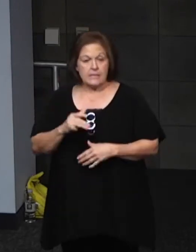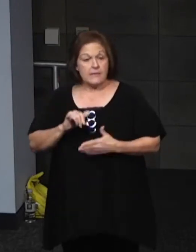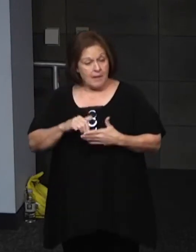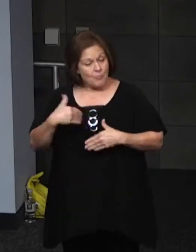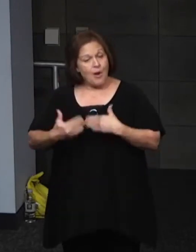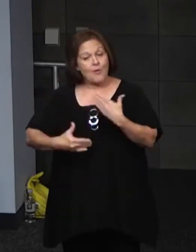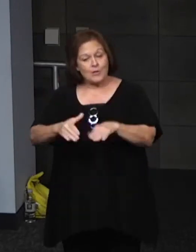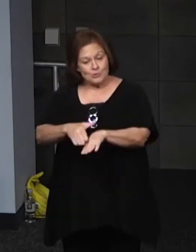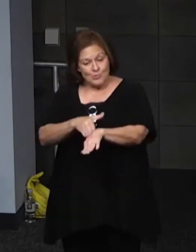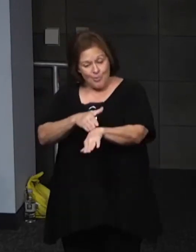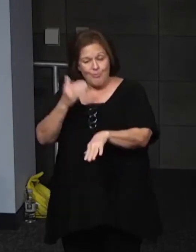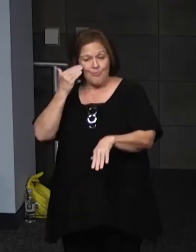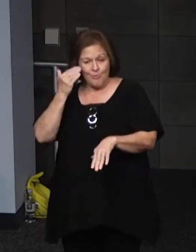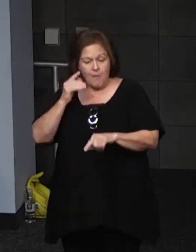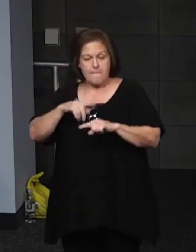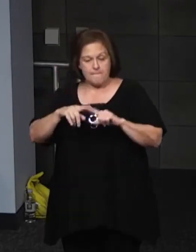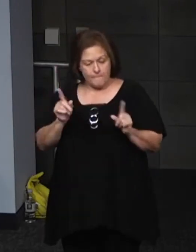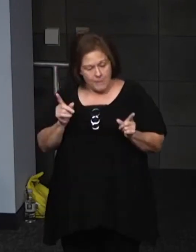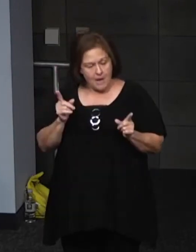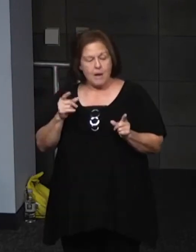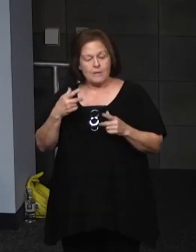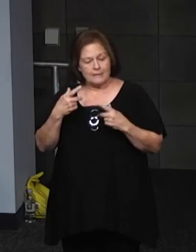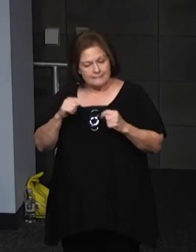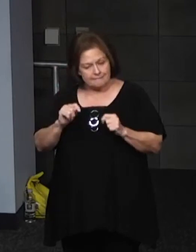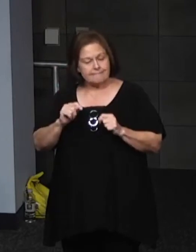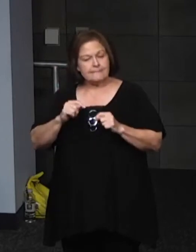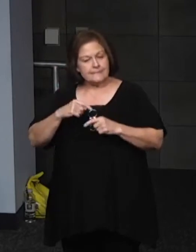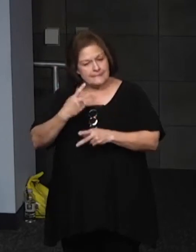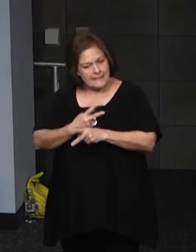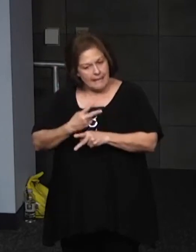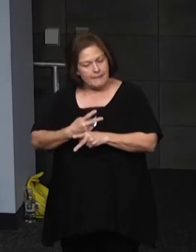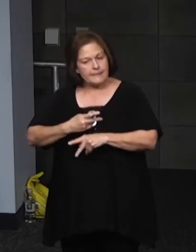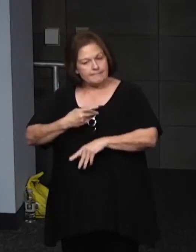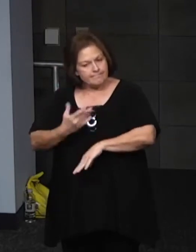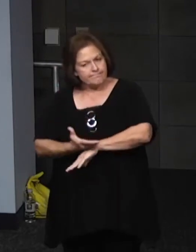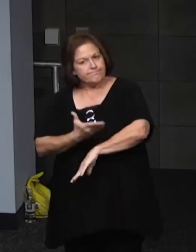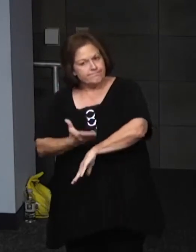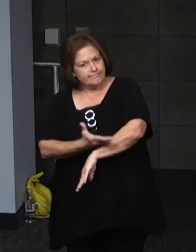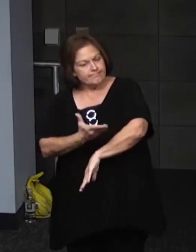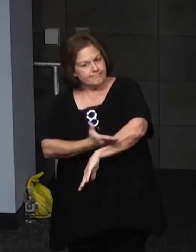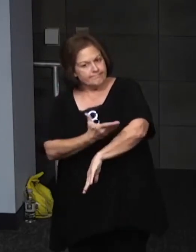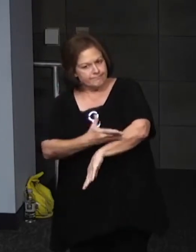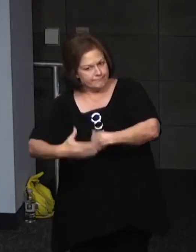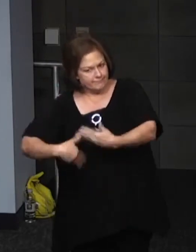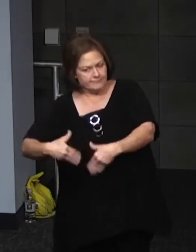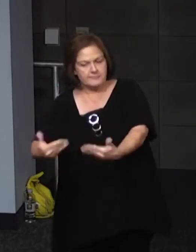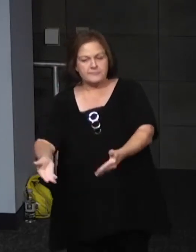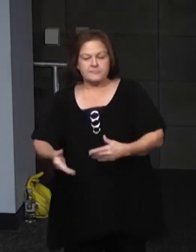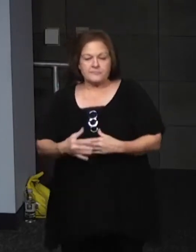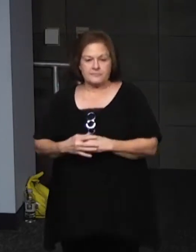is slow, but if we continue to build up this momentum, this will speed up, and we'll get all this behind us. Thank you.